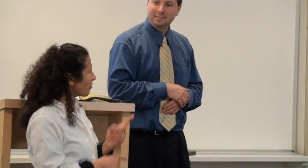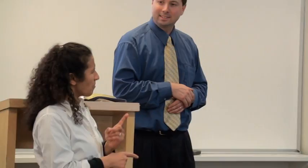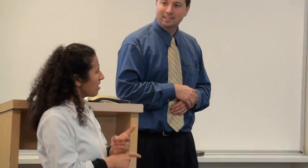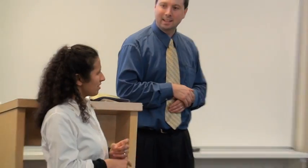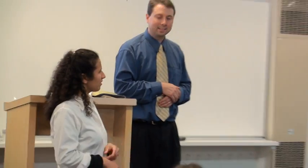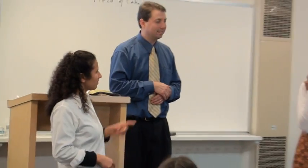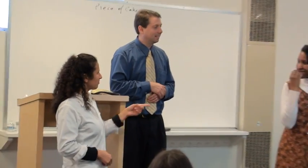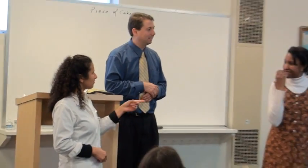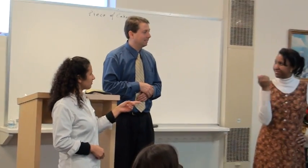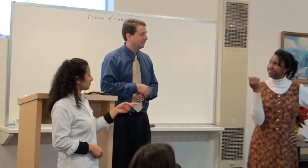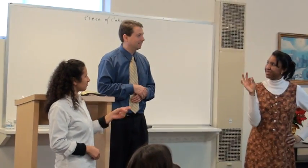1996.